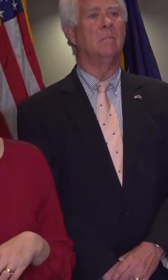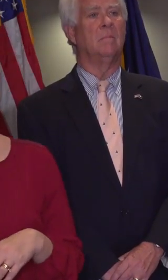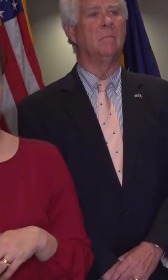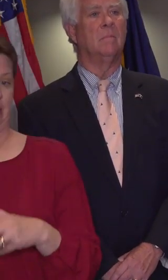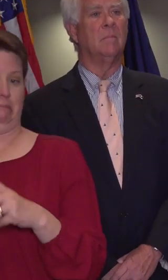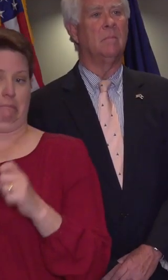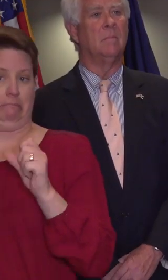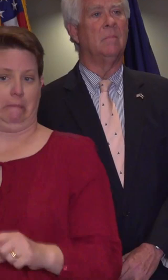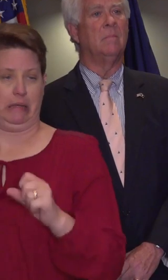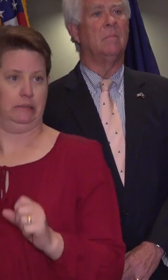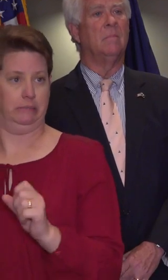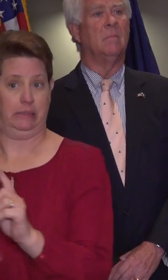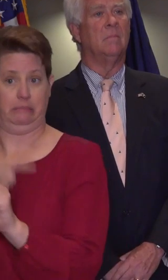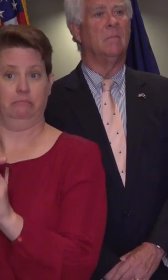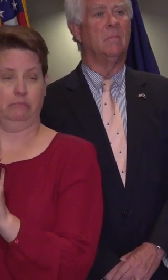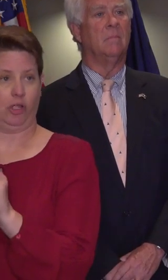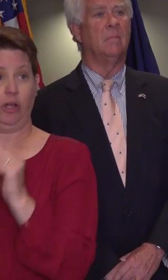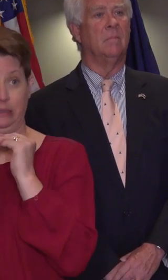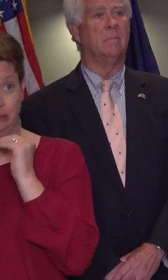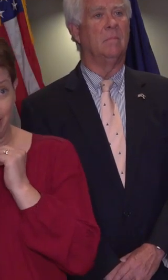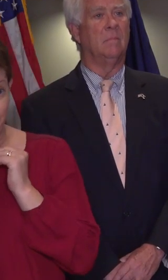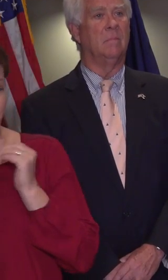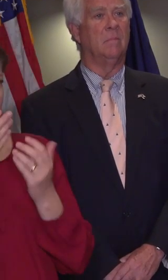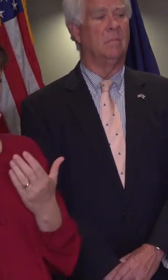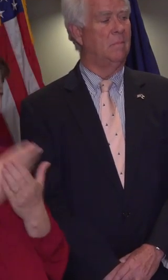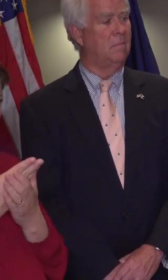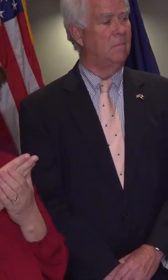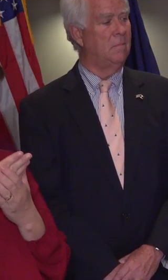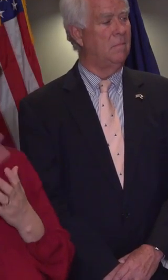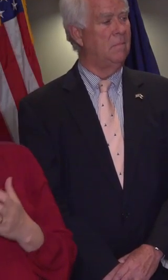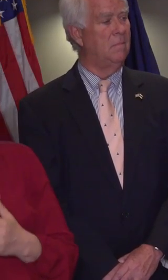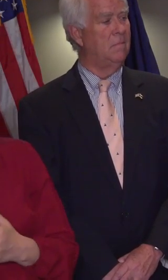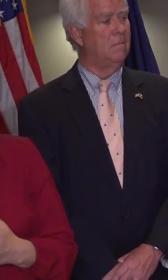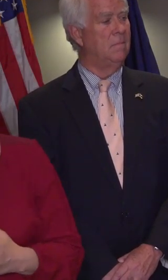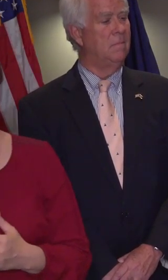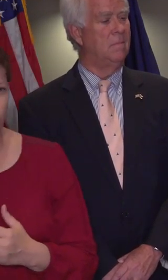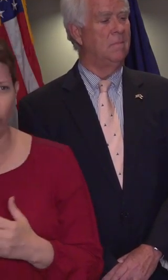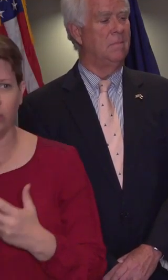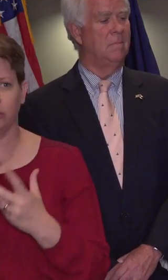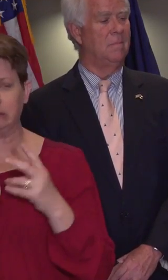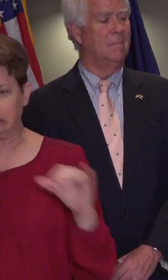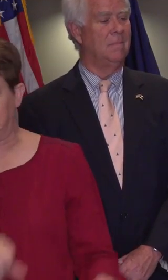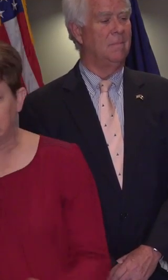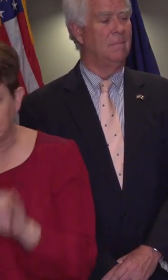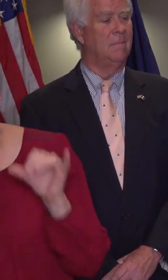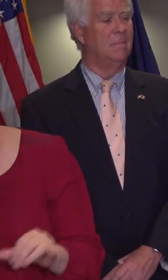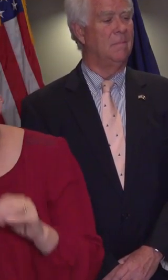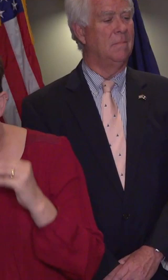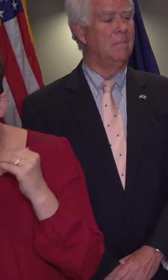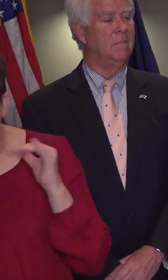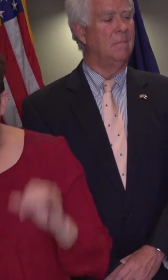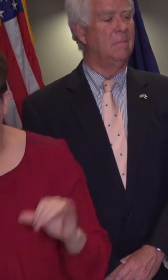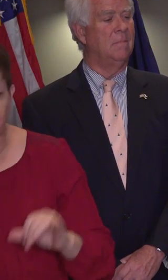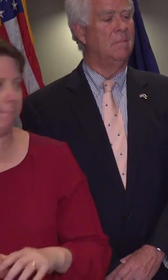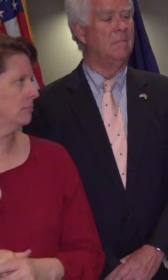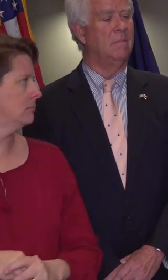positive cases were in stable condition. Are they all in good condition, or is it just consistent?